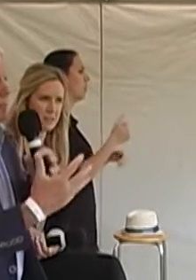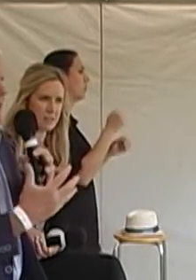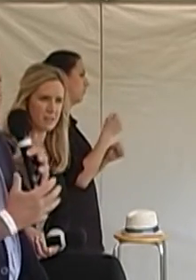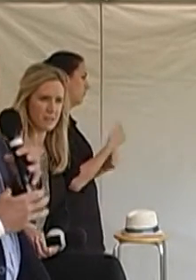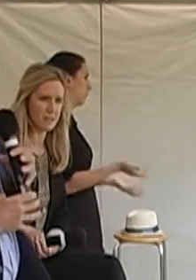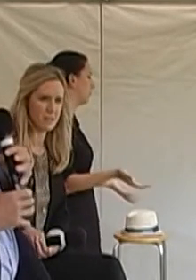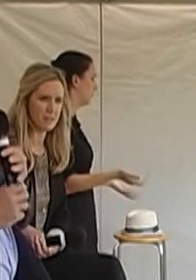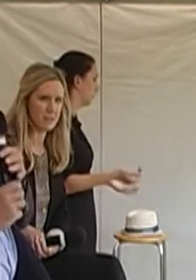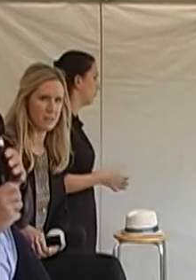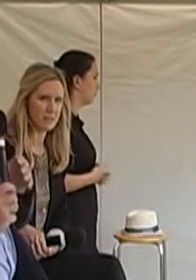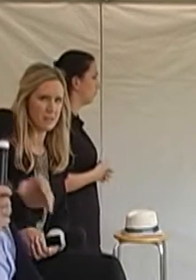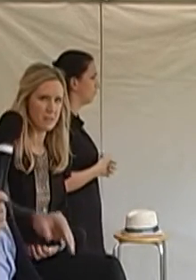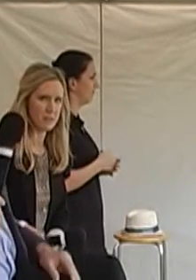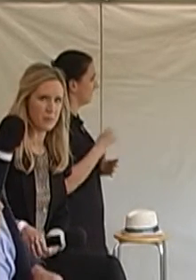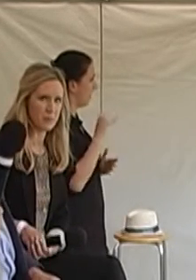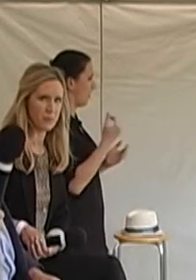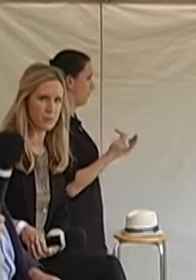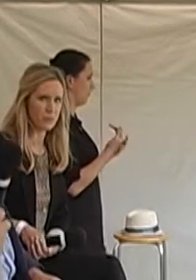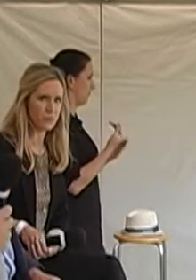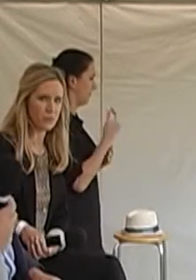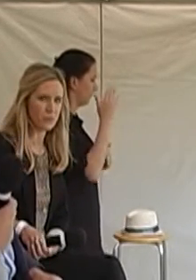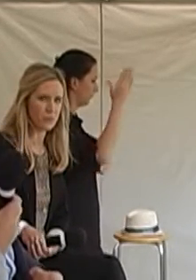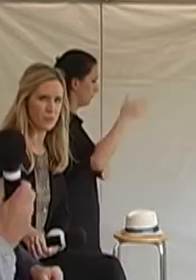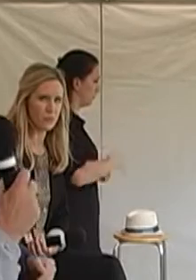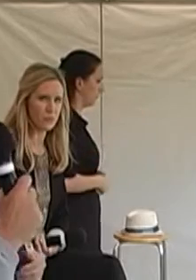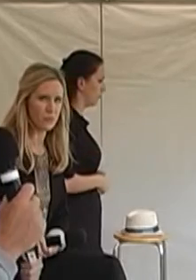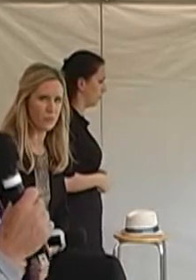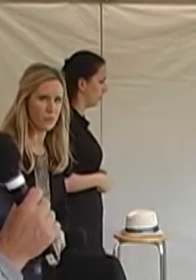about all this bad news all the time.